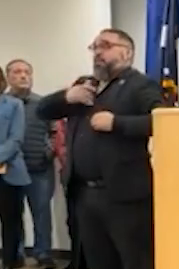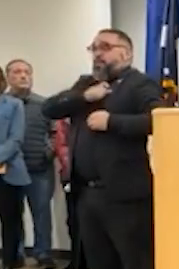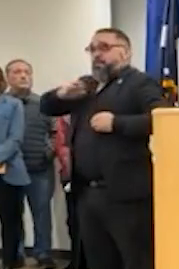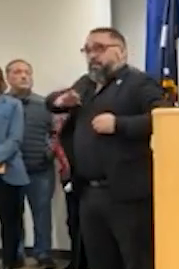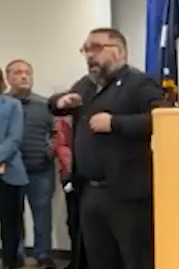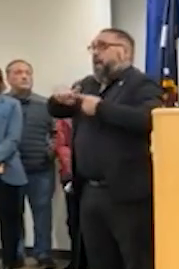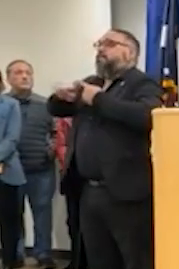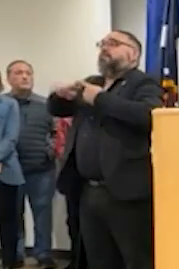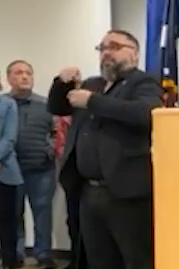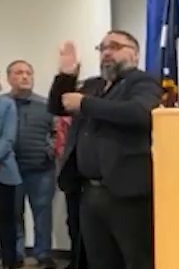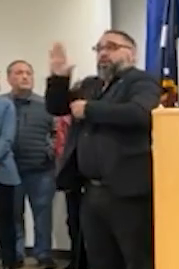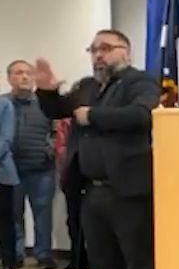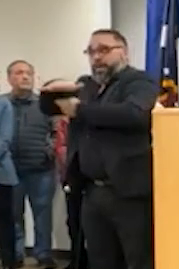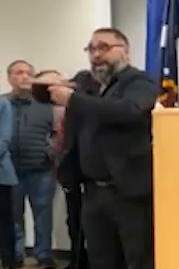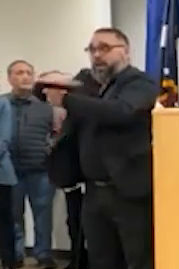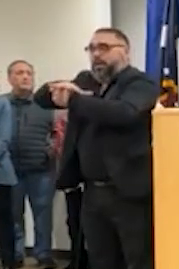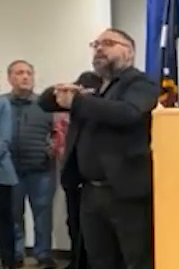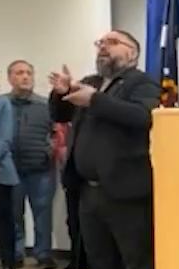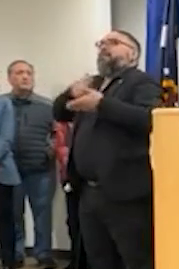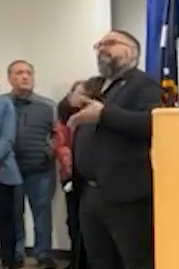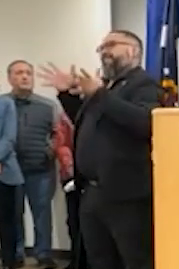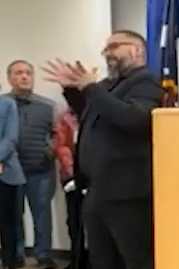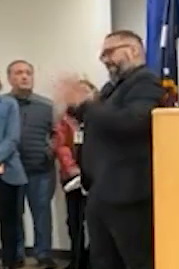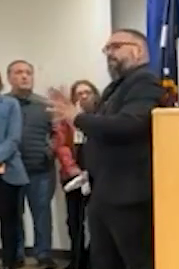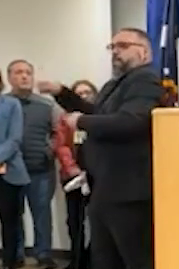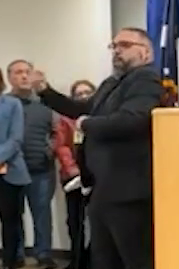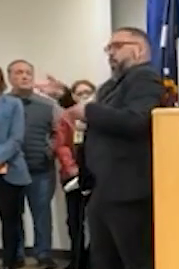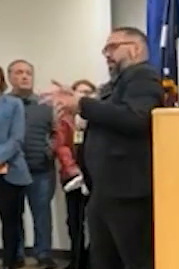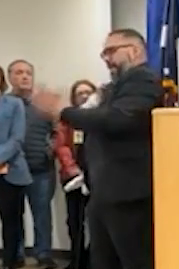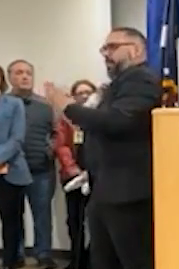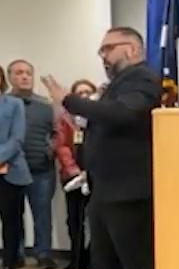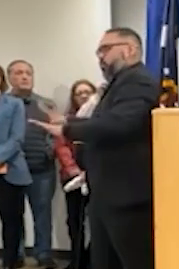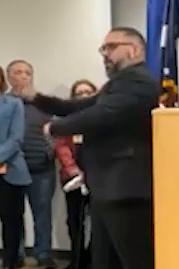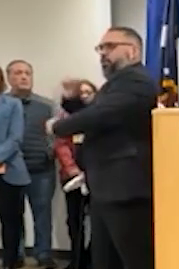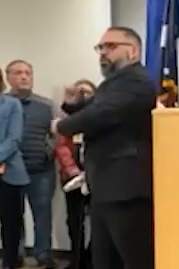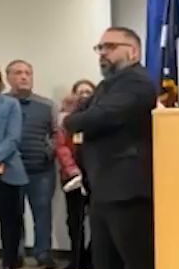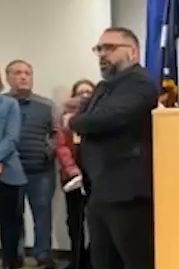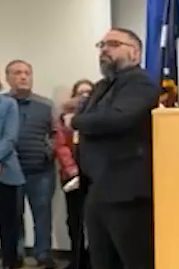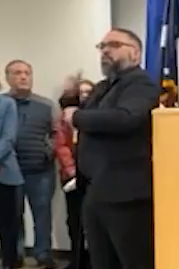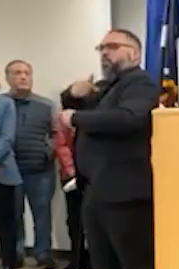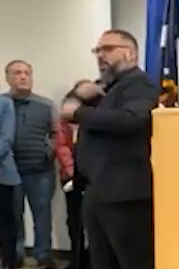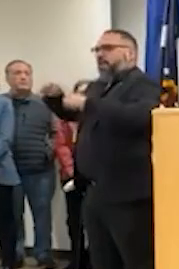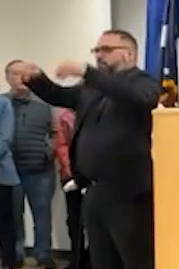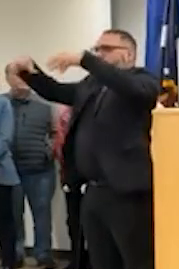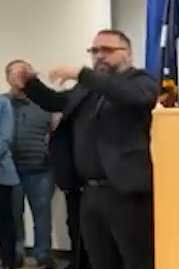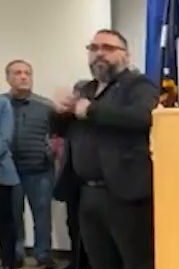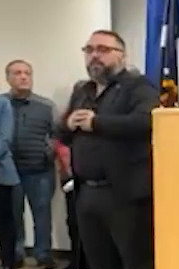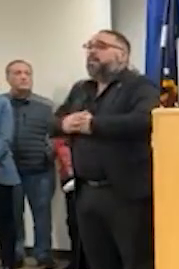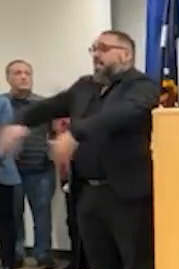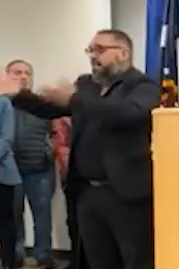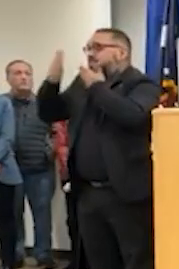crews are in your neighborhood, please let them do their jobs, and we'll get you back on if you're having a problem. So thank you,